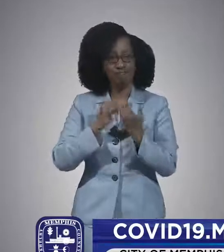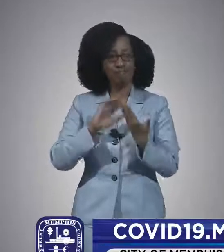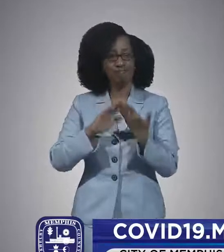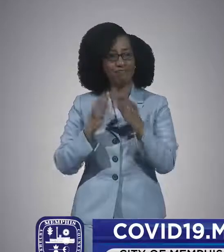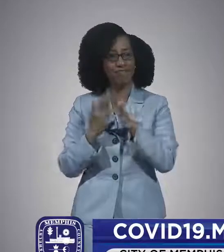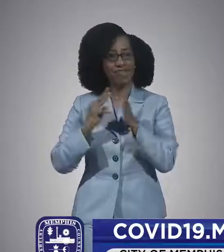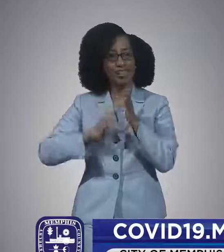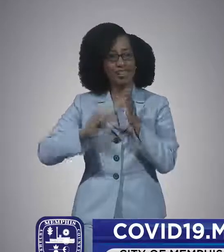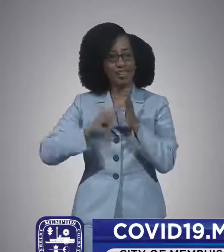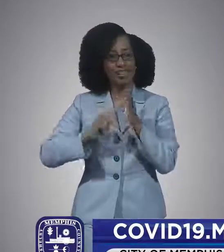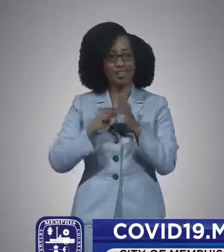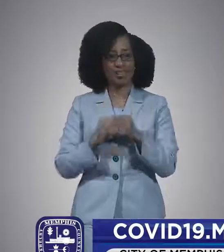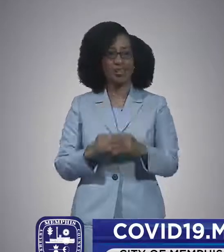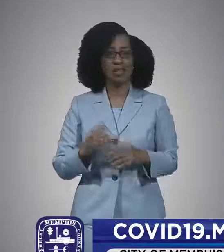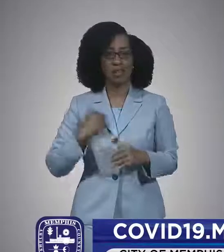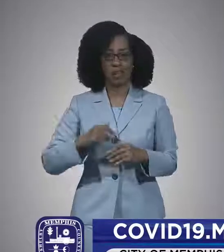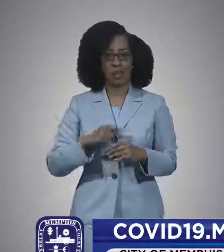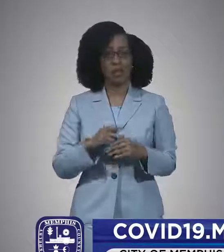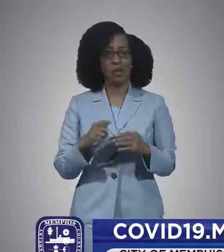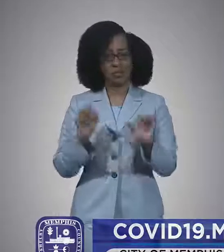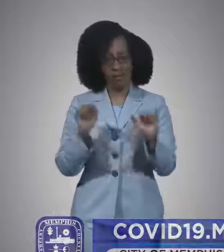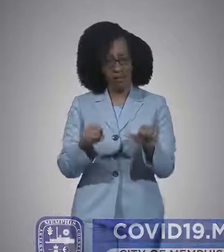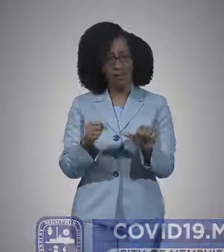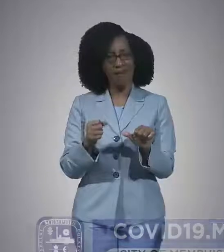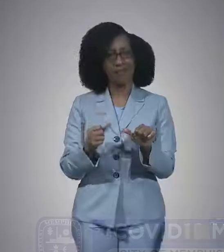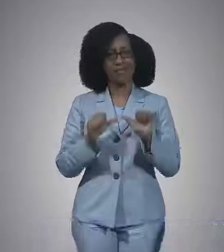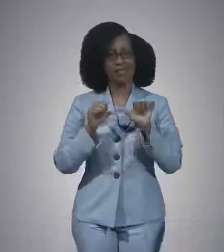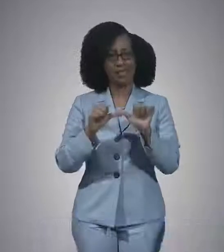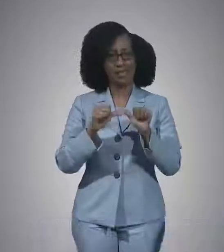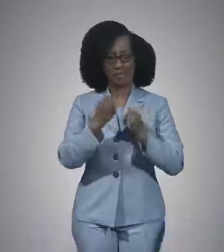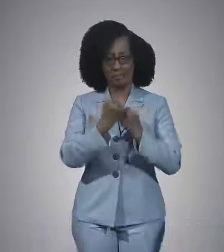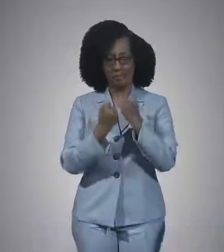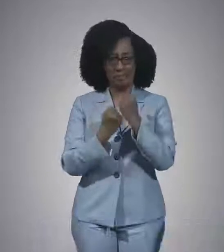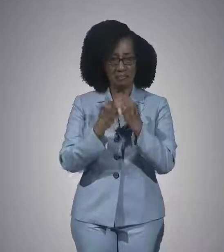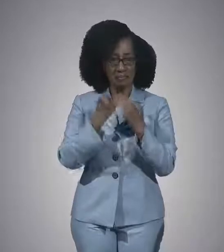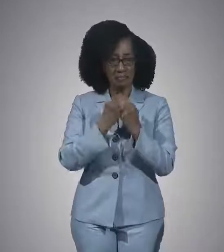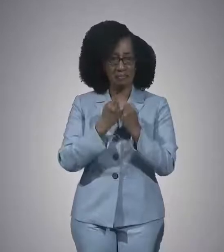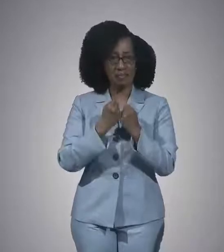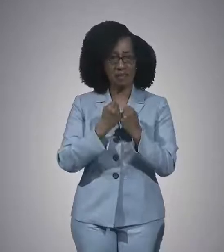to surmount so many other hurdles, and I know we can do this too if we come together